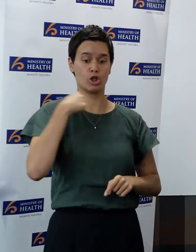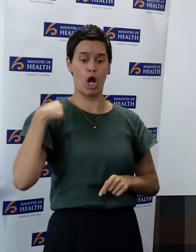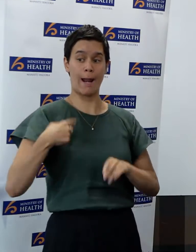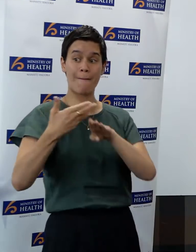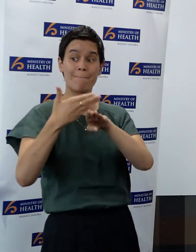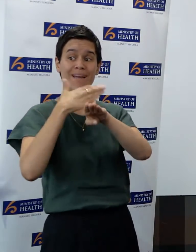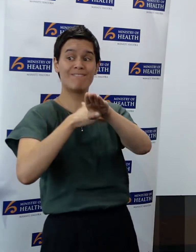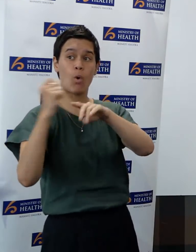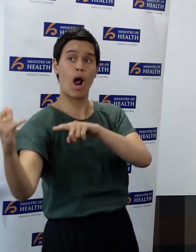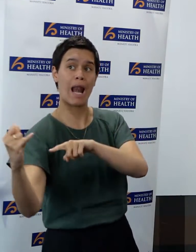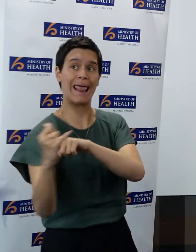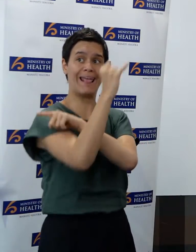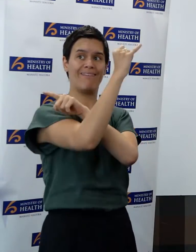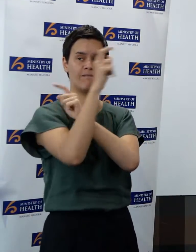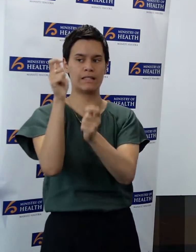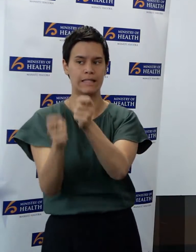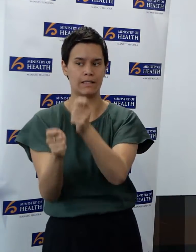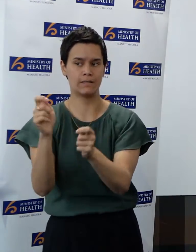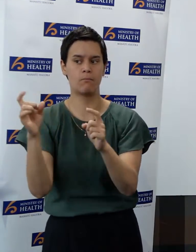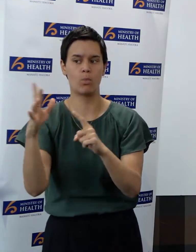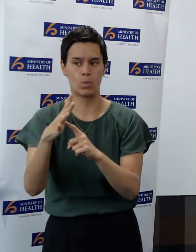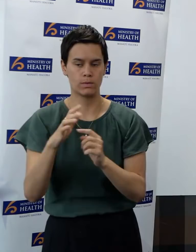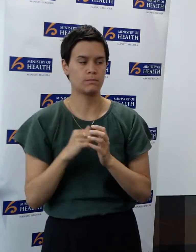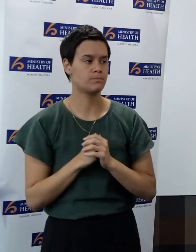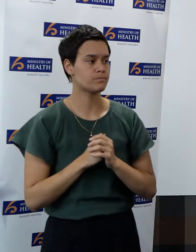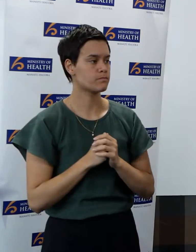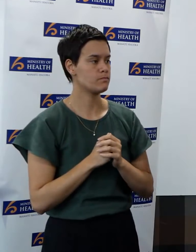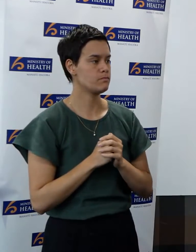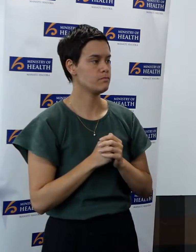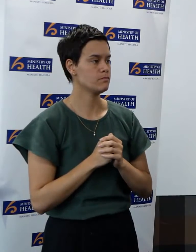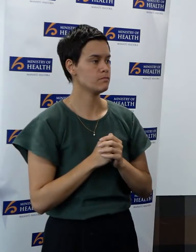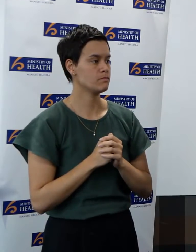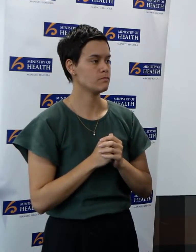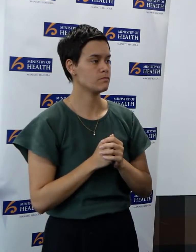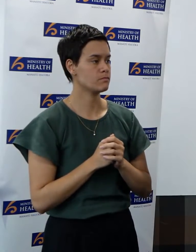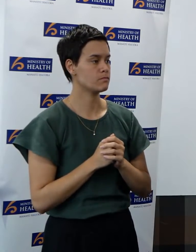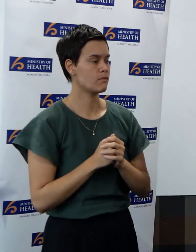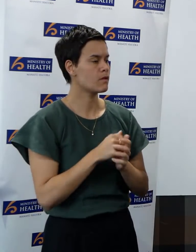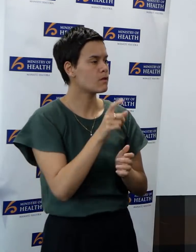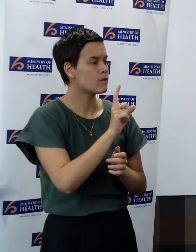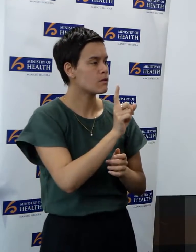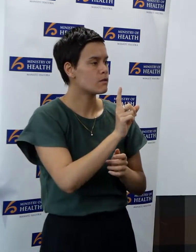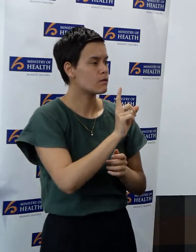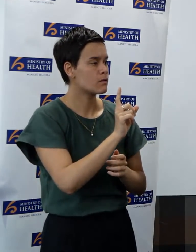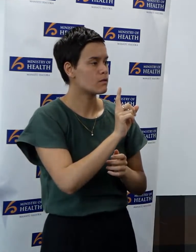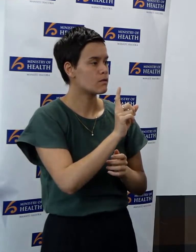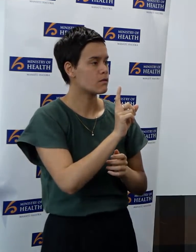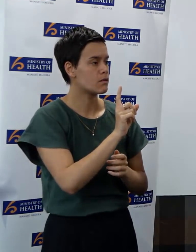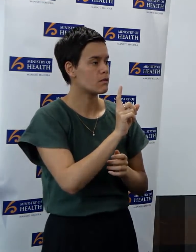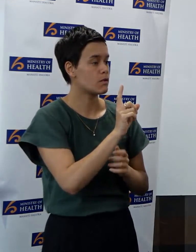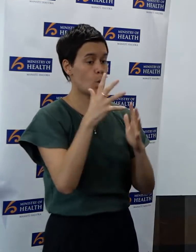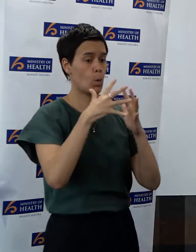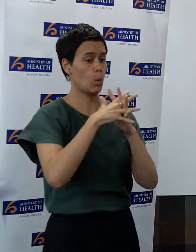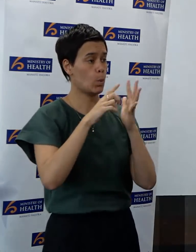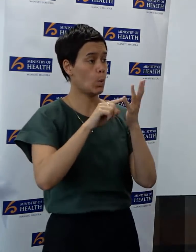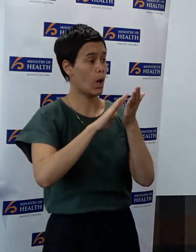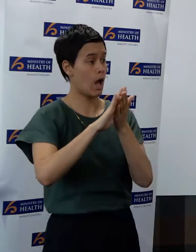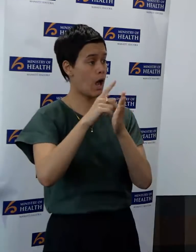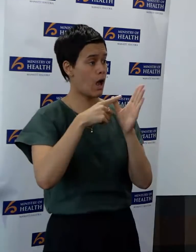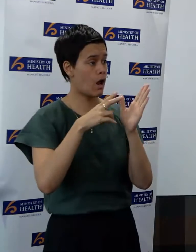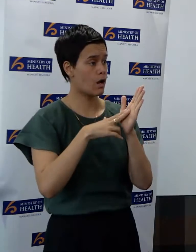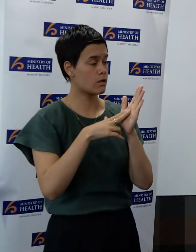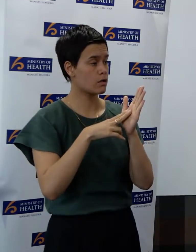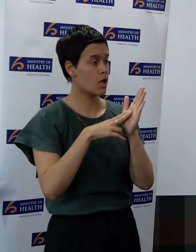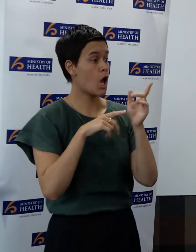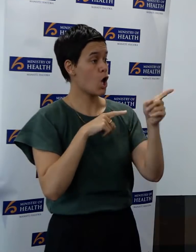the ministry find somewhere to quarantine these people when they arrive? Which people, sorry? From Wuhan. So are you